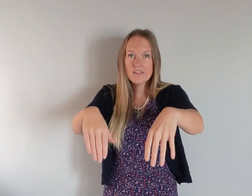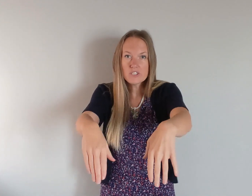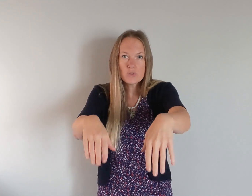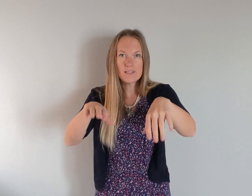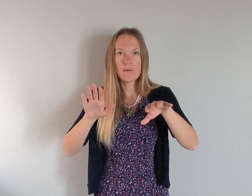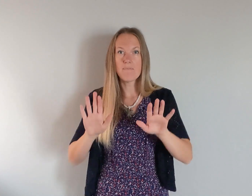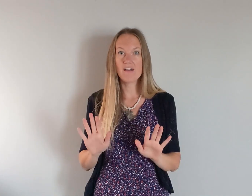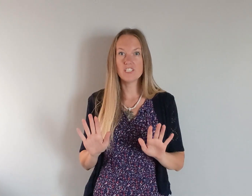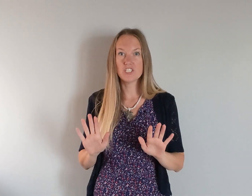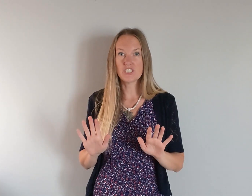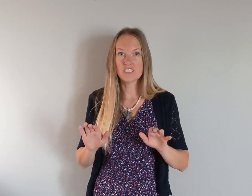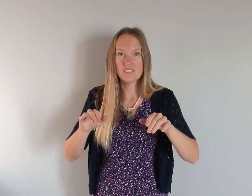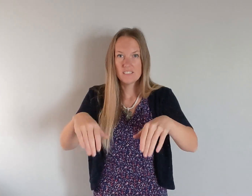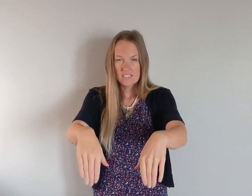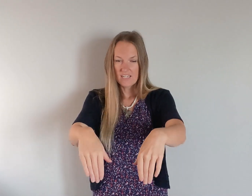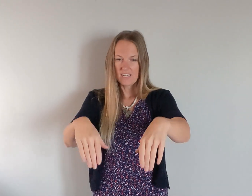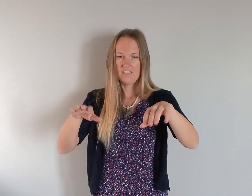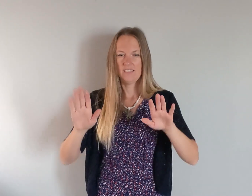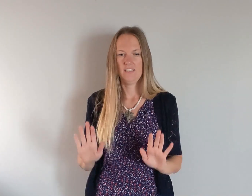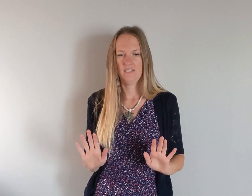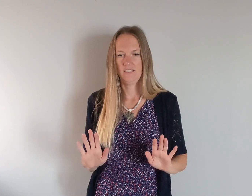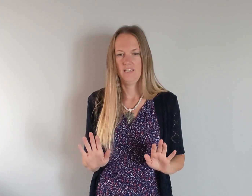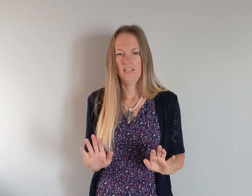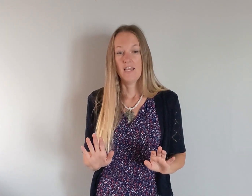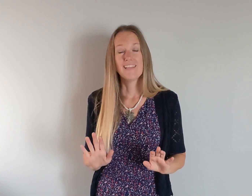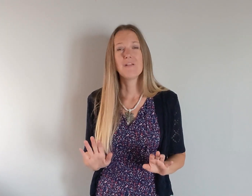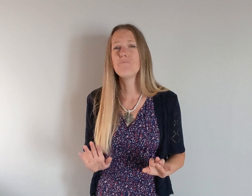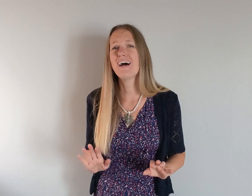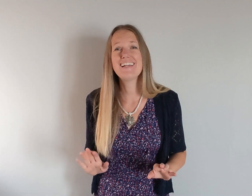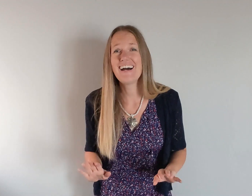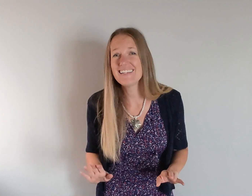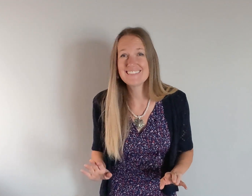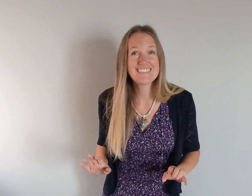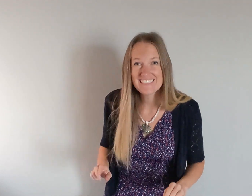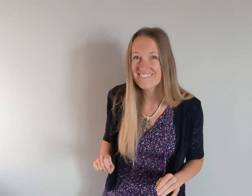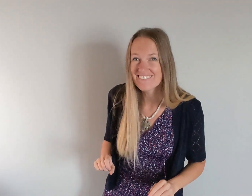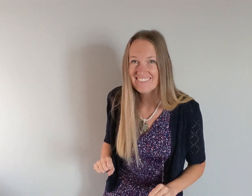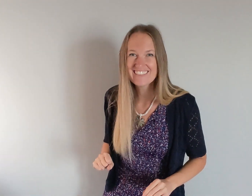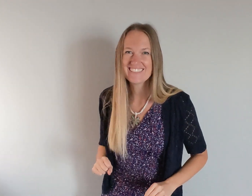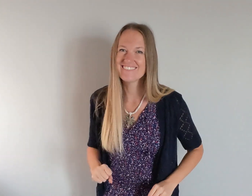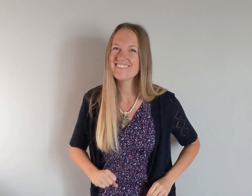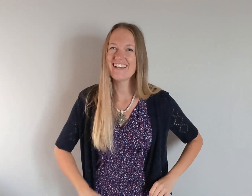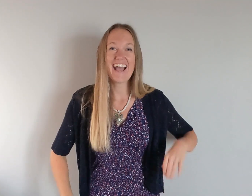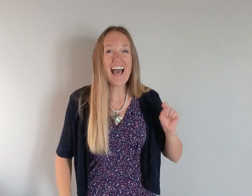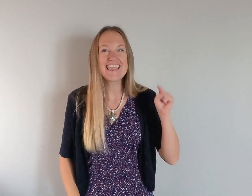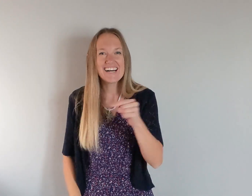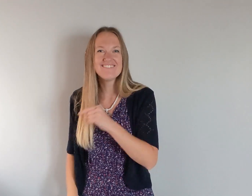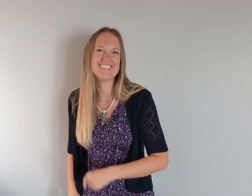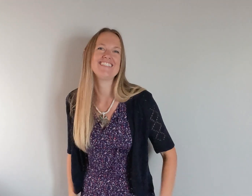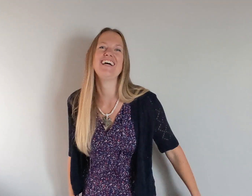you're showing like a mound of dirt. Okay? And then my God is still rolling stones away. I love this